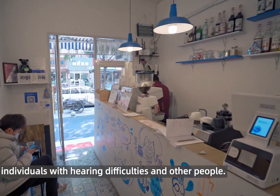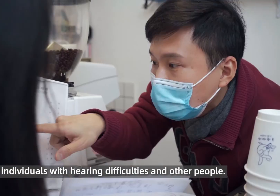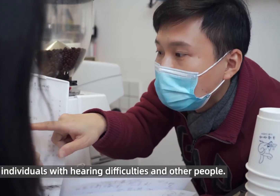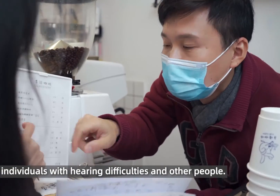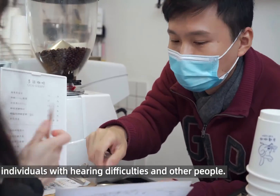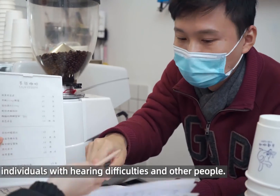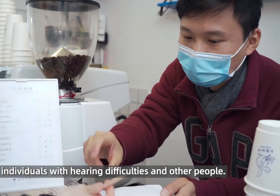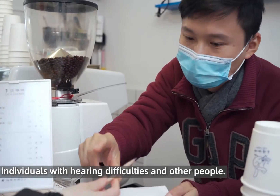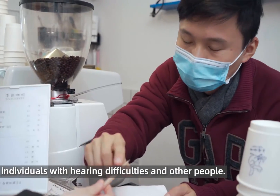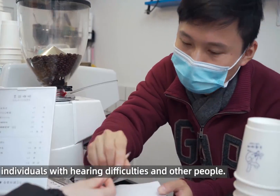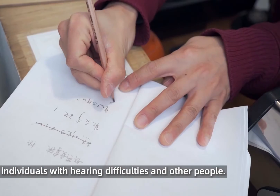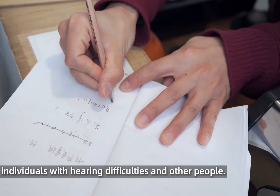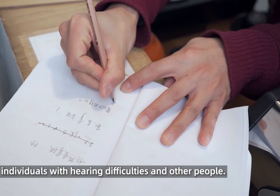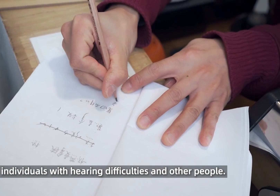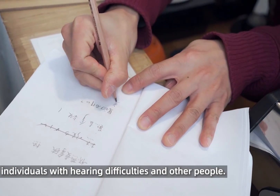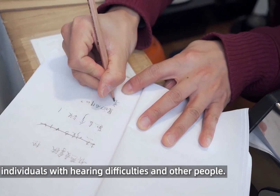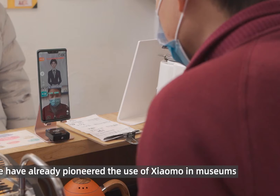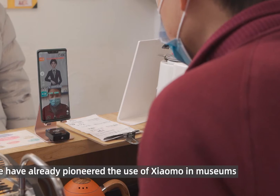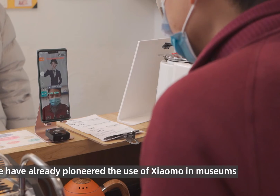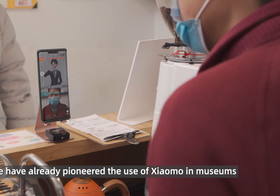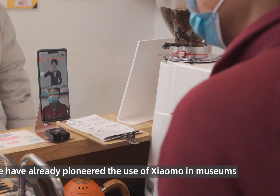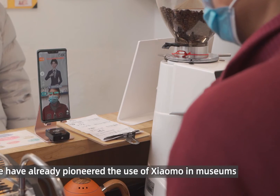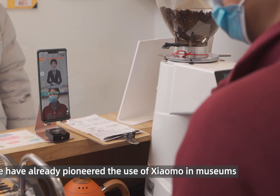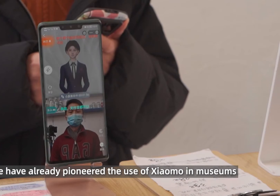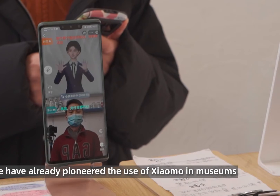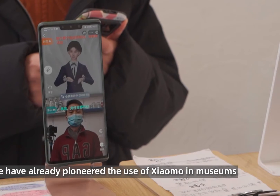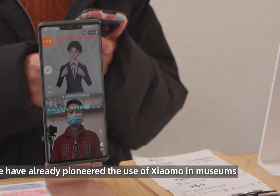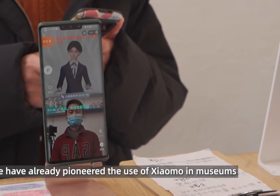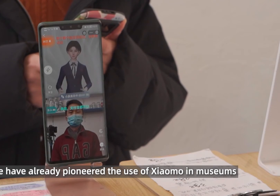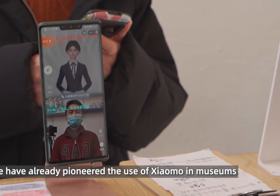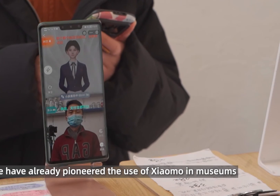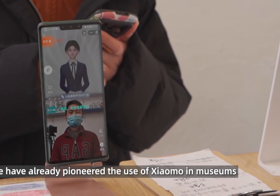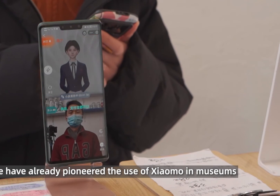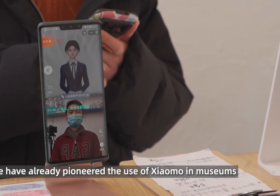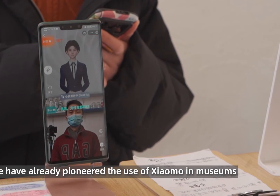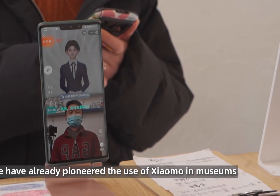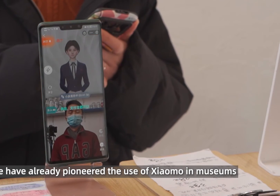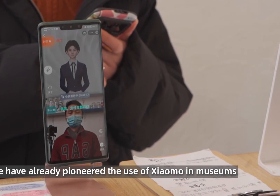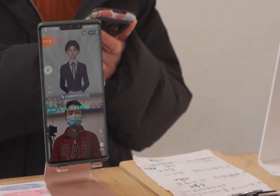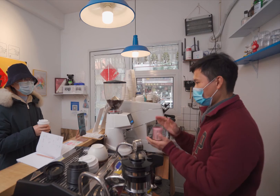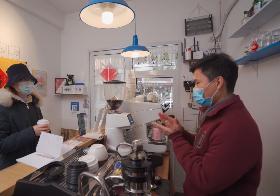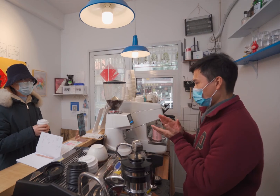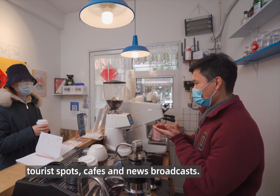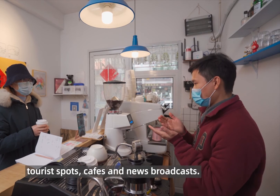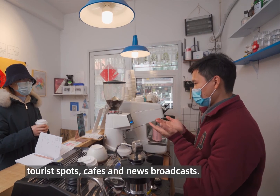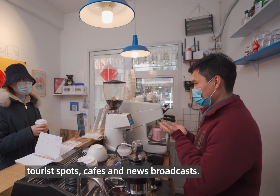hearing difficulties and other people. We have already pioneered the use of Xiaomo in museums, tourist